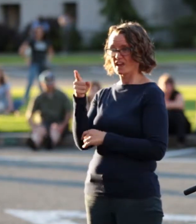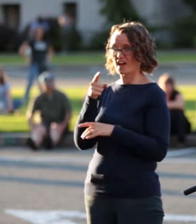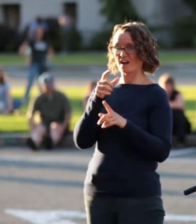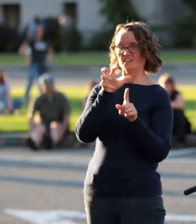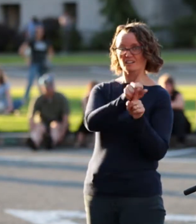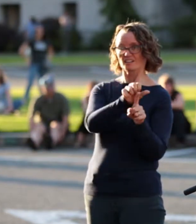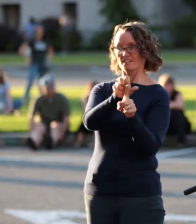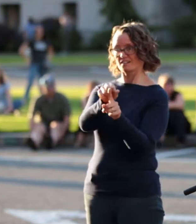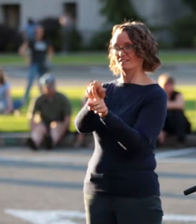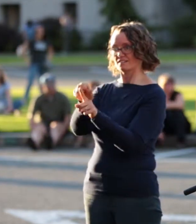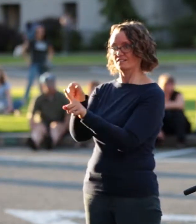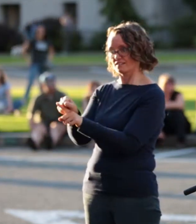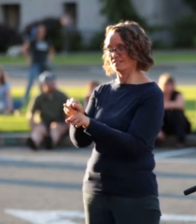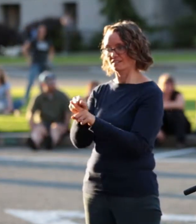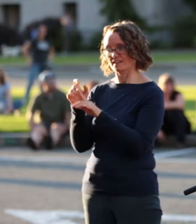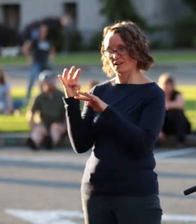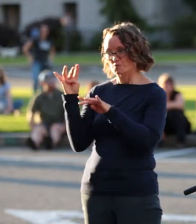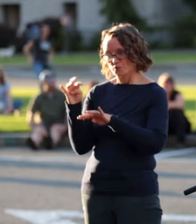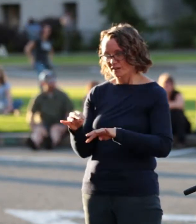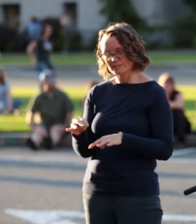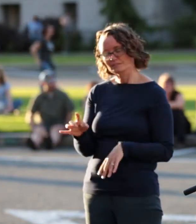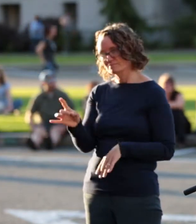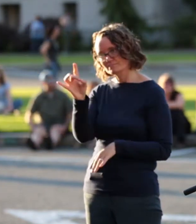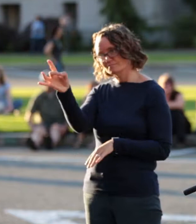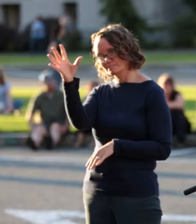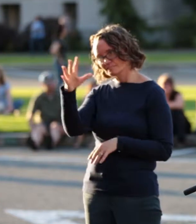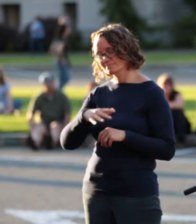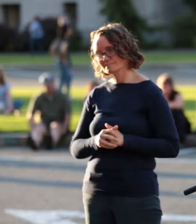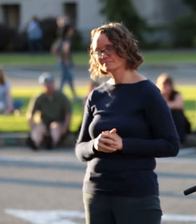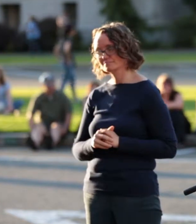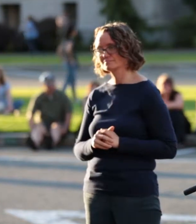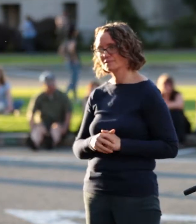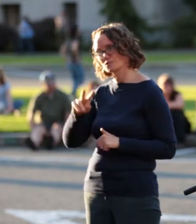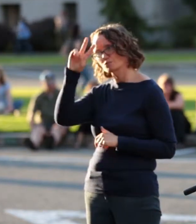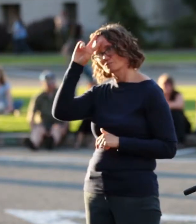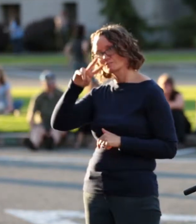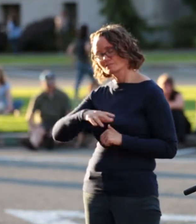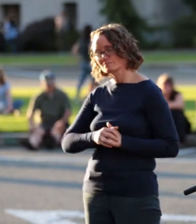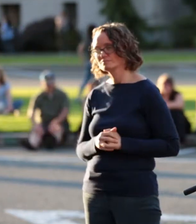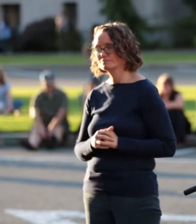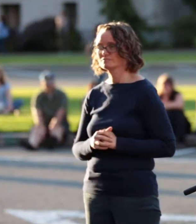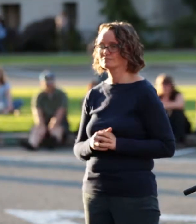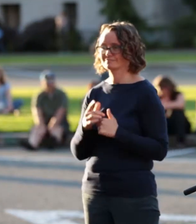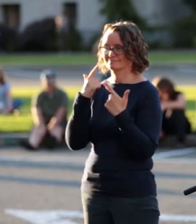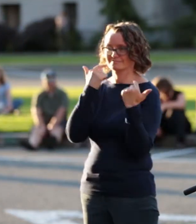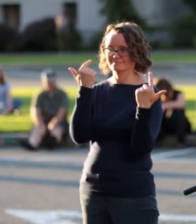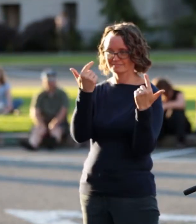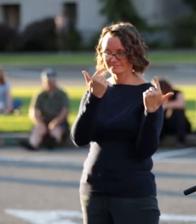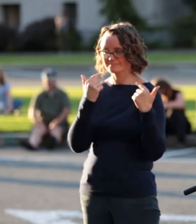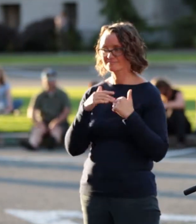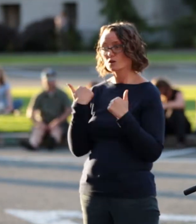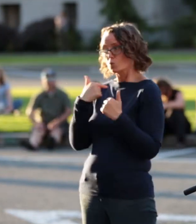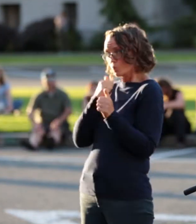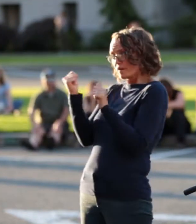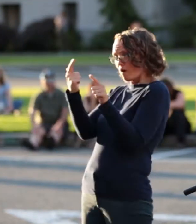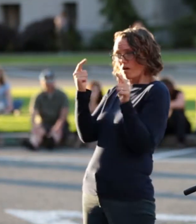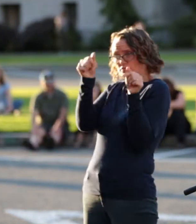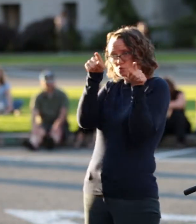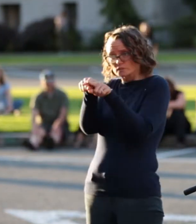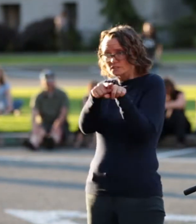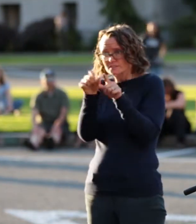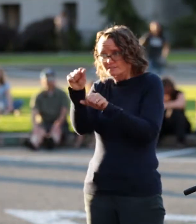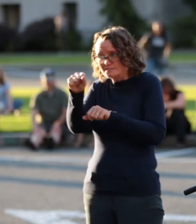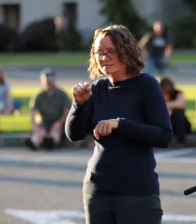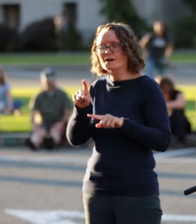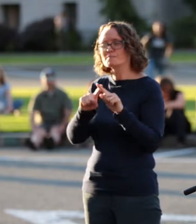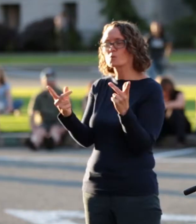remotely intelligent. We all agree on those points, but what can we do about it? What will our personal